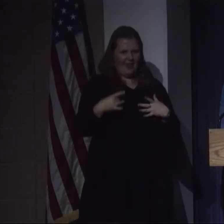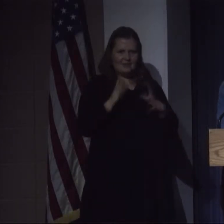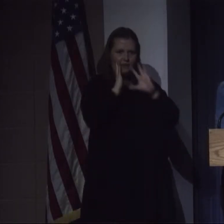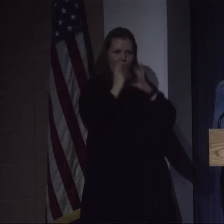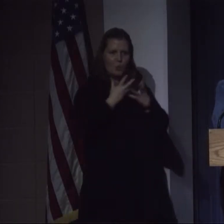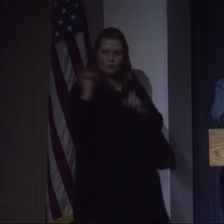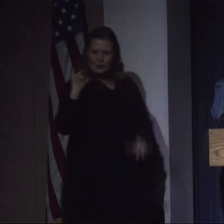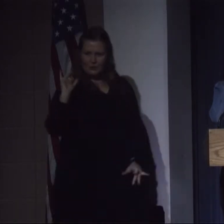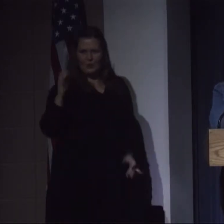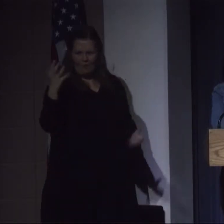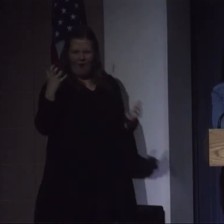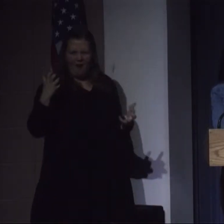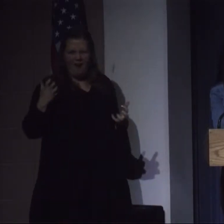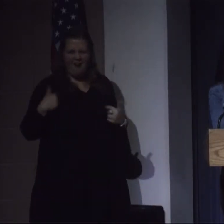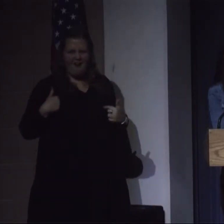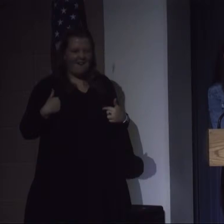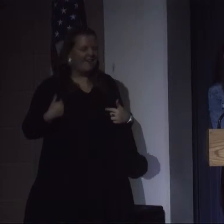too.